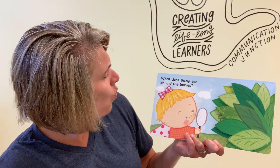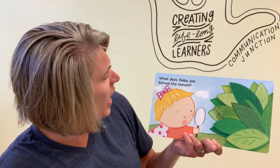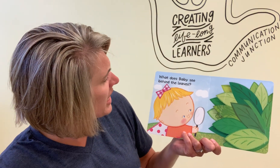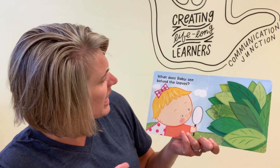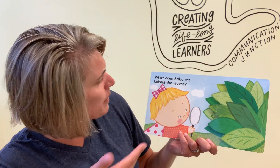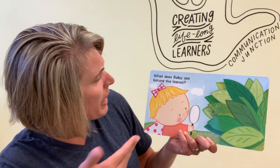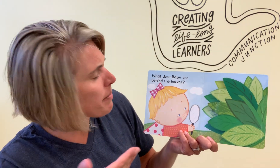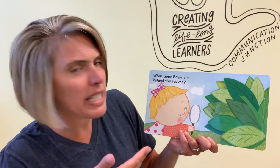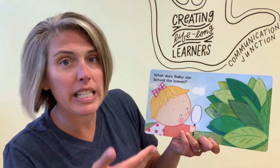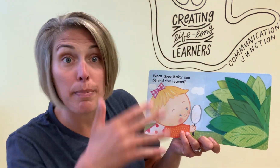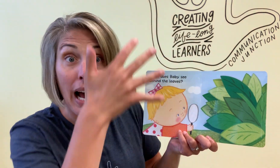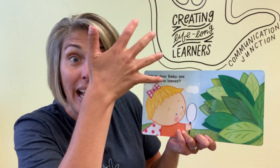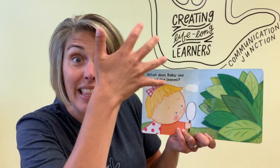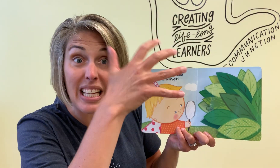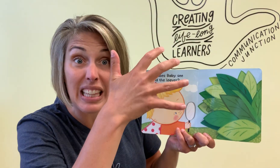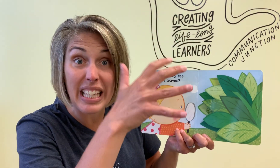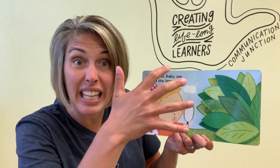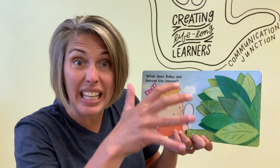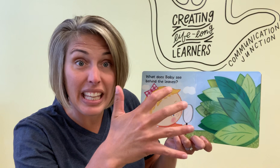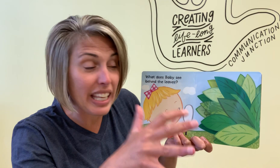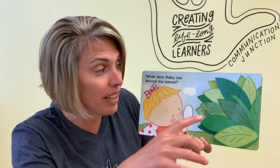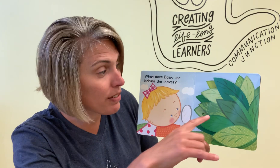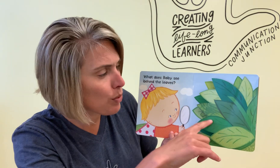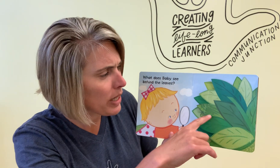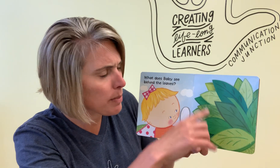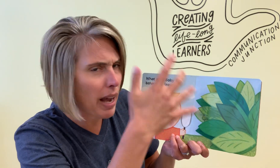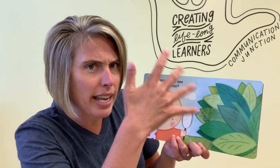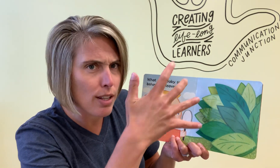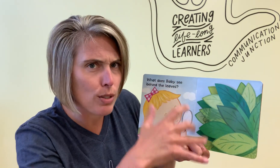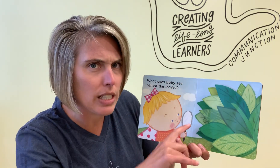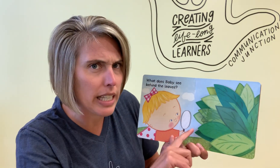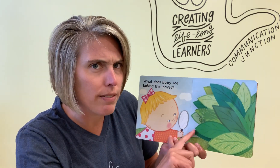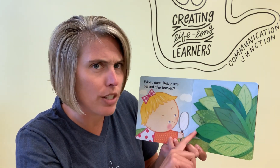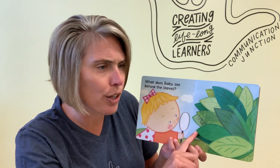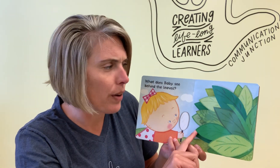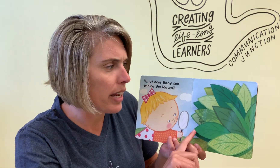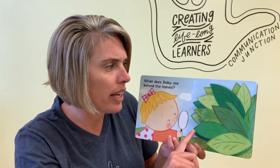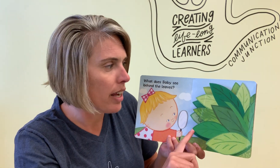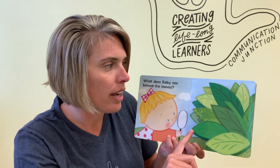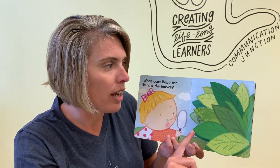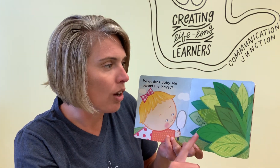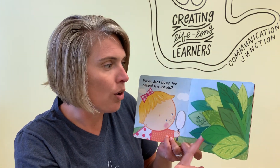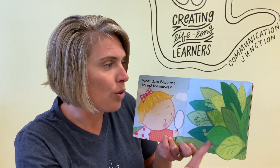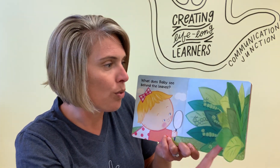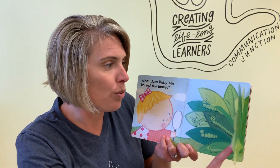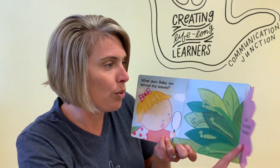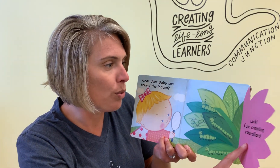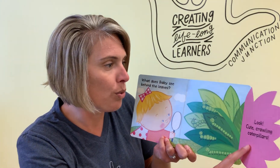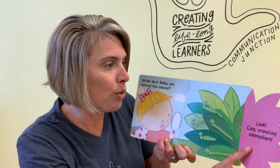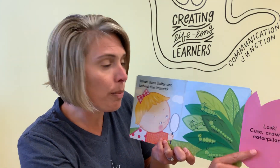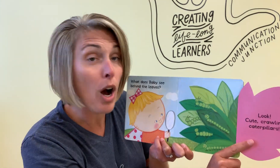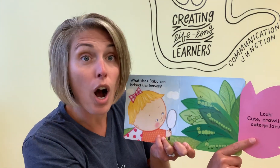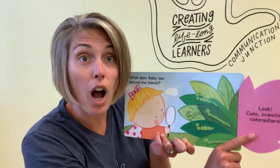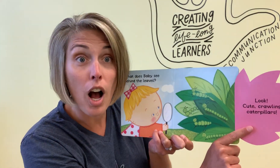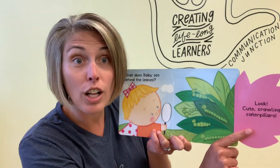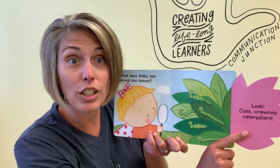What does Baby see behind the leaves? What's behind those leaves? Are you ready? Ooh. Oh,